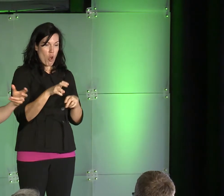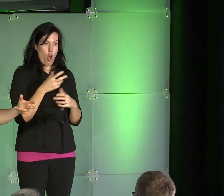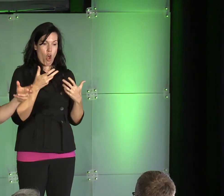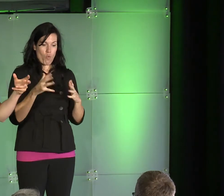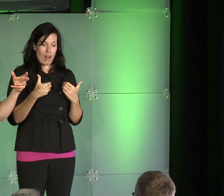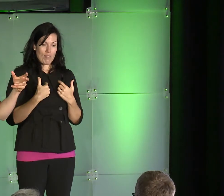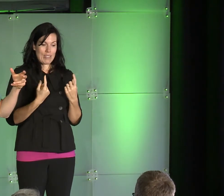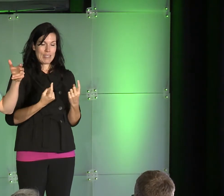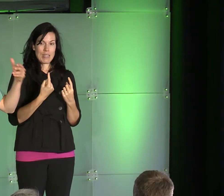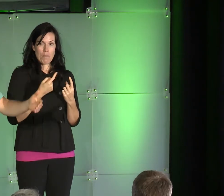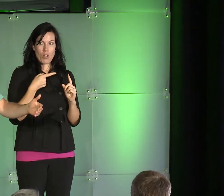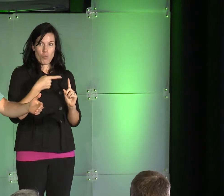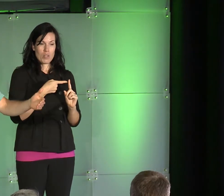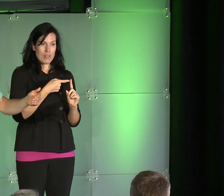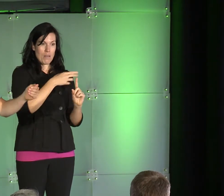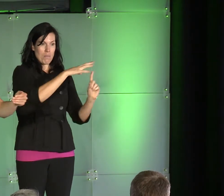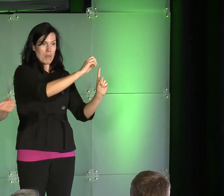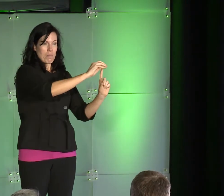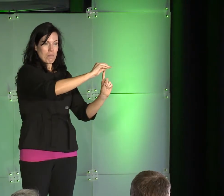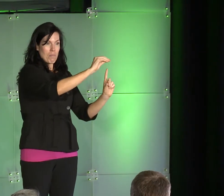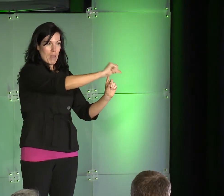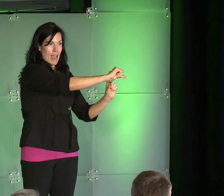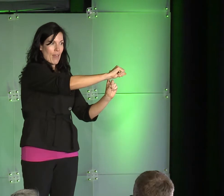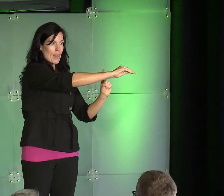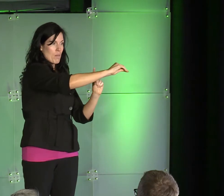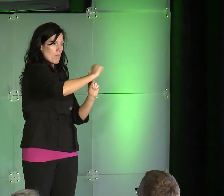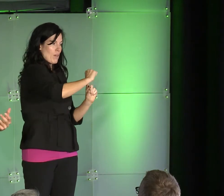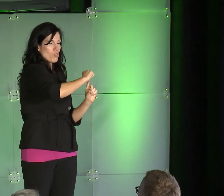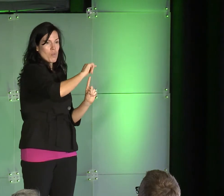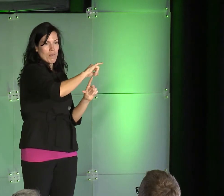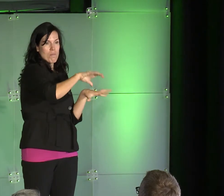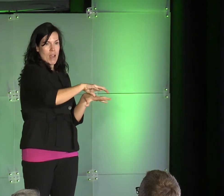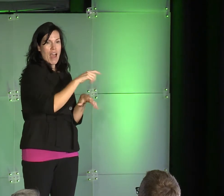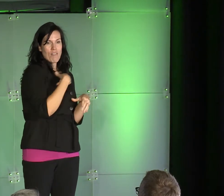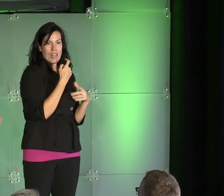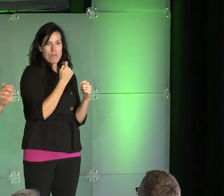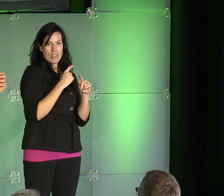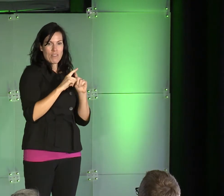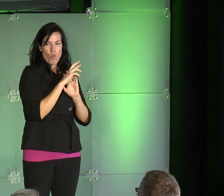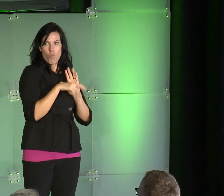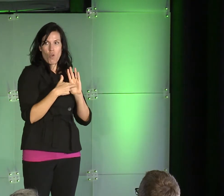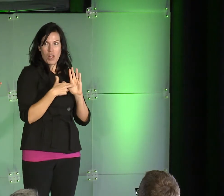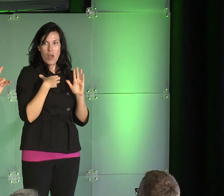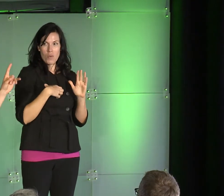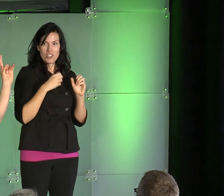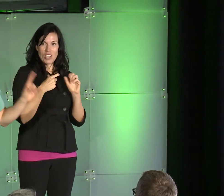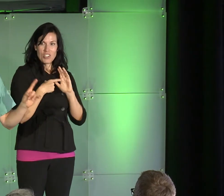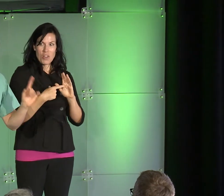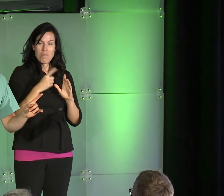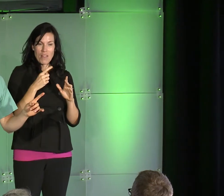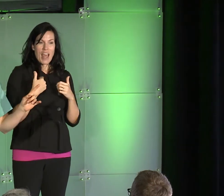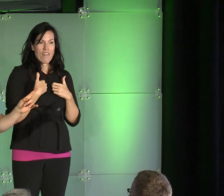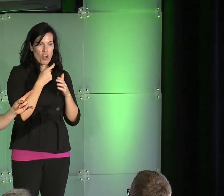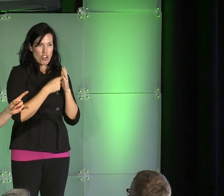somebody being paid to manage waste, and they just have to fill a little slightly different role. I wish I could show you, but there is a